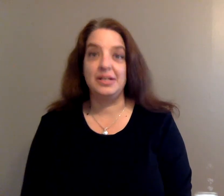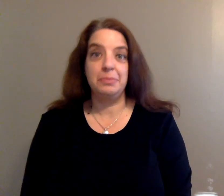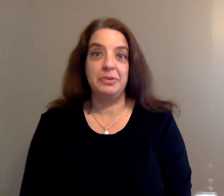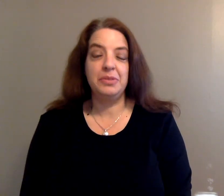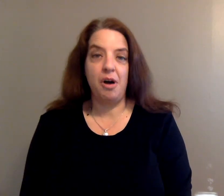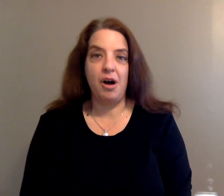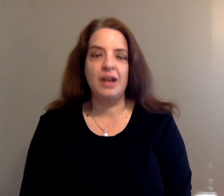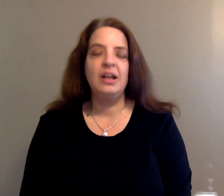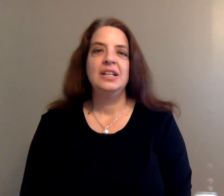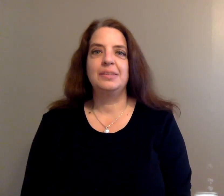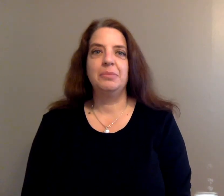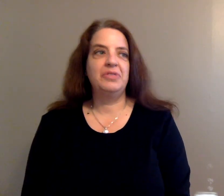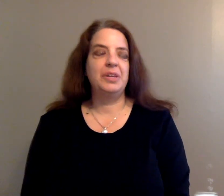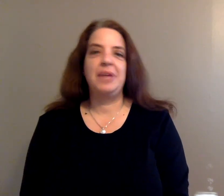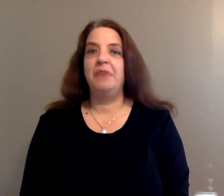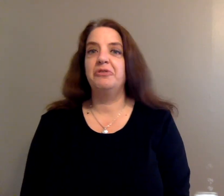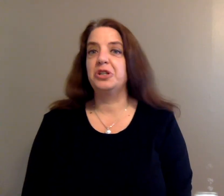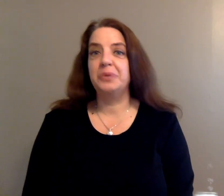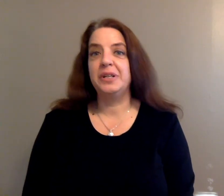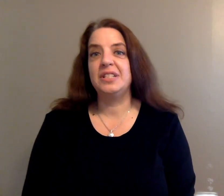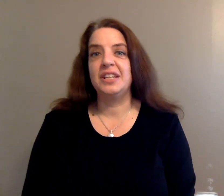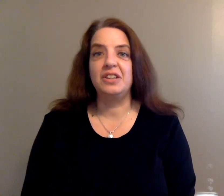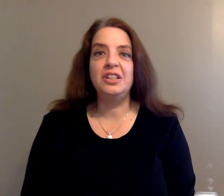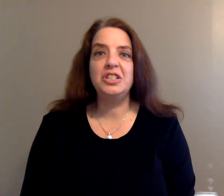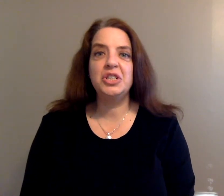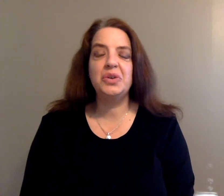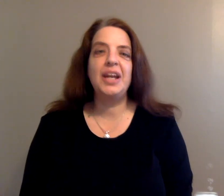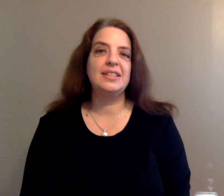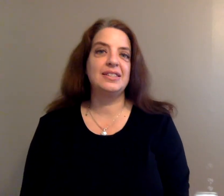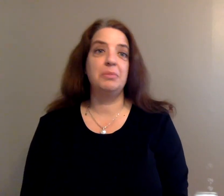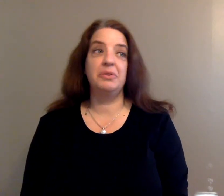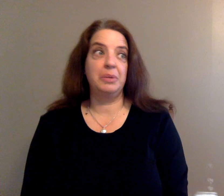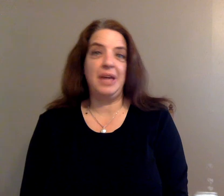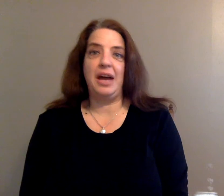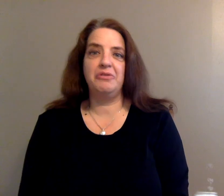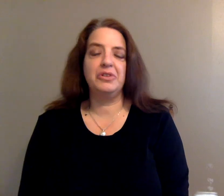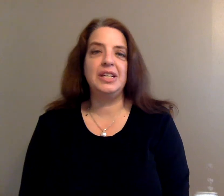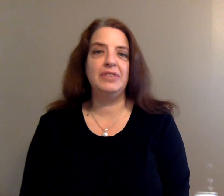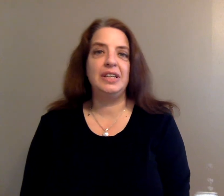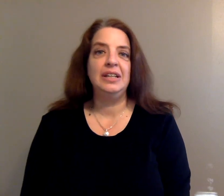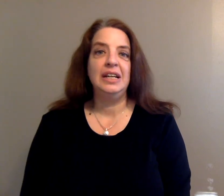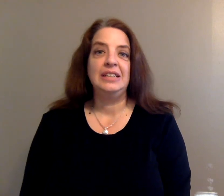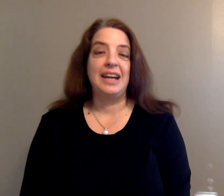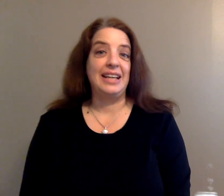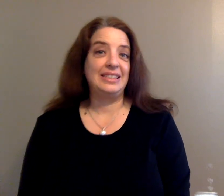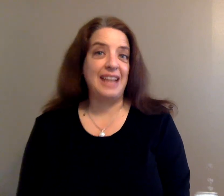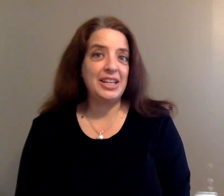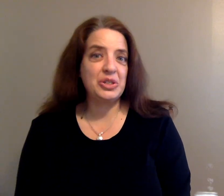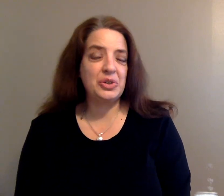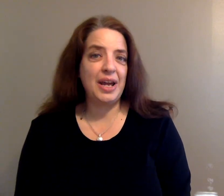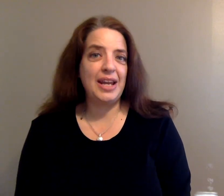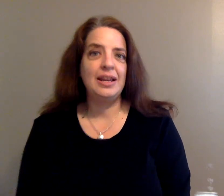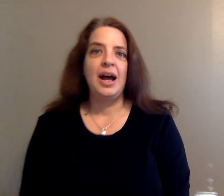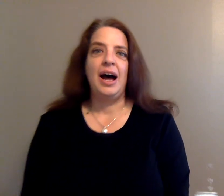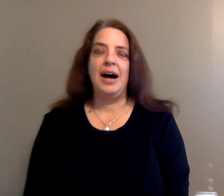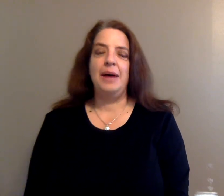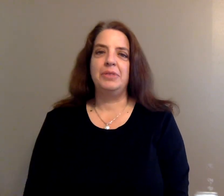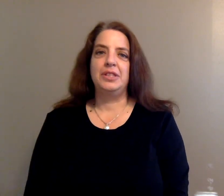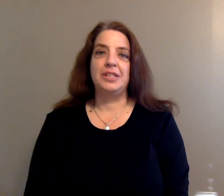of them count for career and technology credit, some of them count for even like science credit. Some of